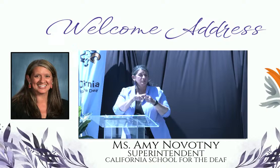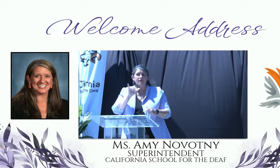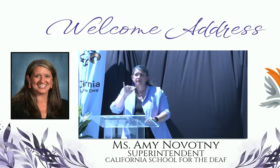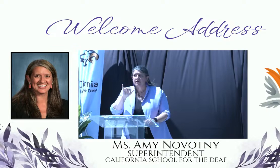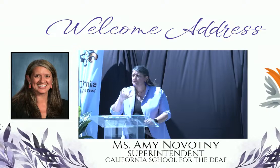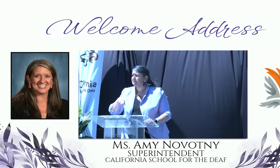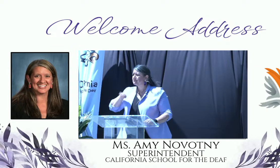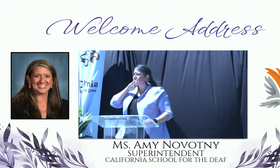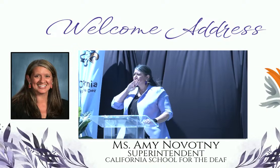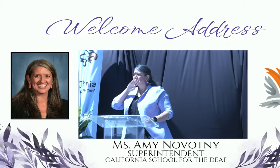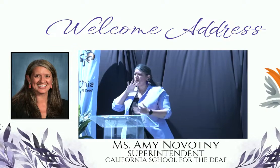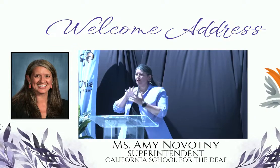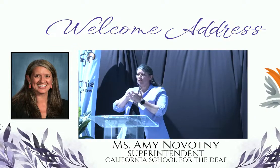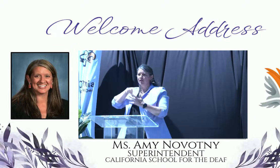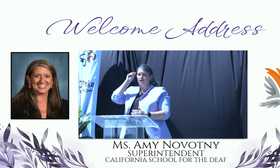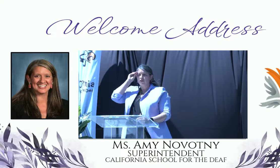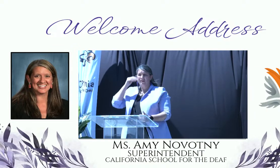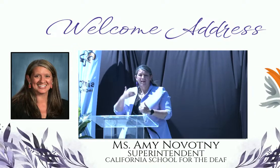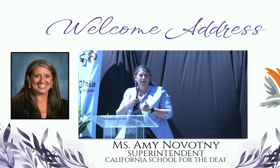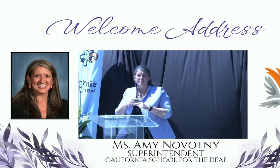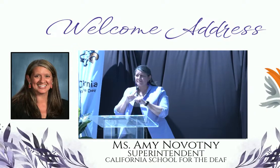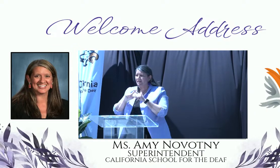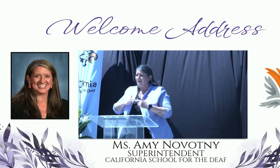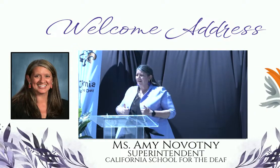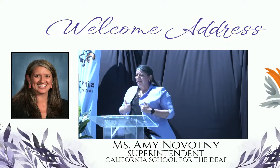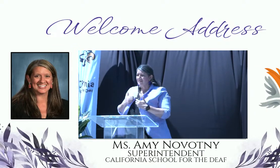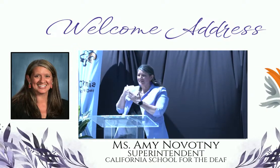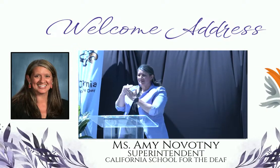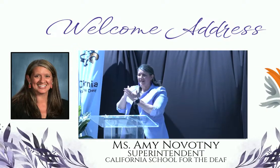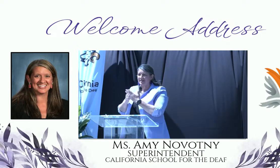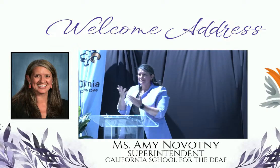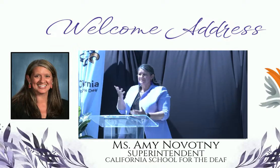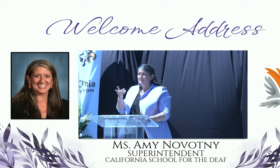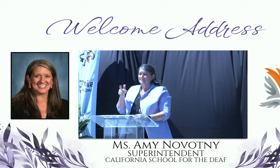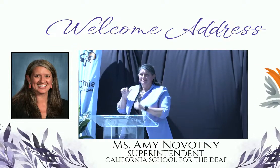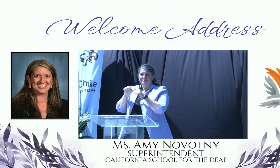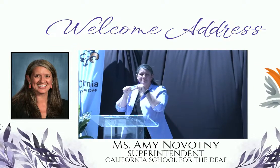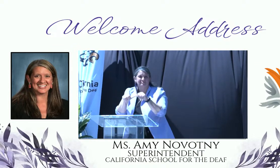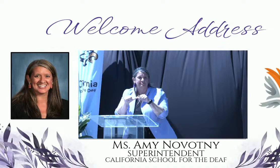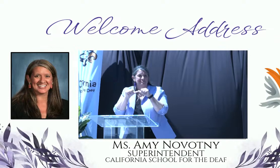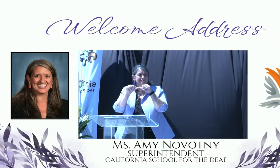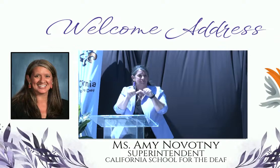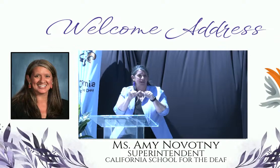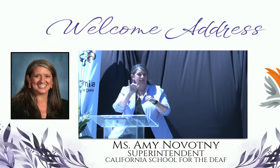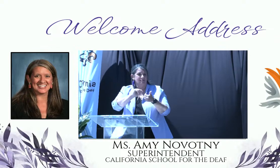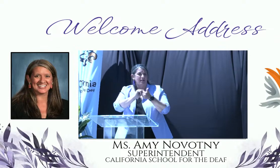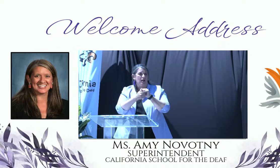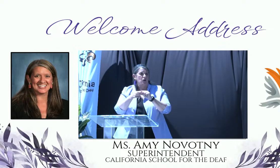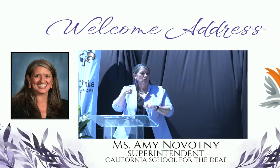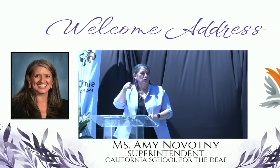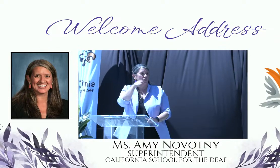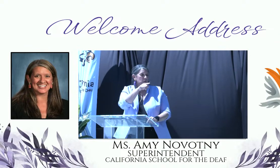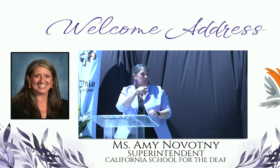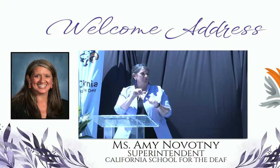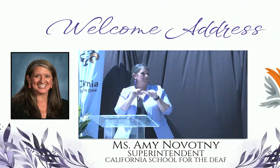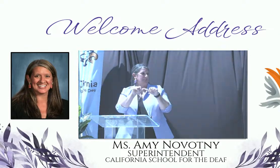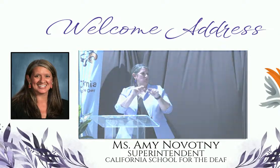need to continue to do, things that you continue to learn, lessons that you continue to learn that are going to stay with